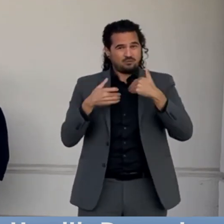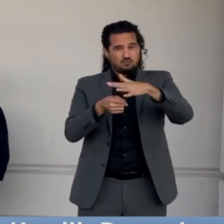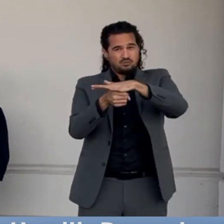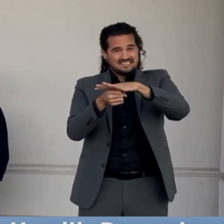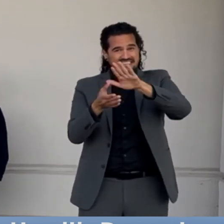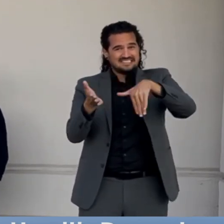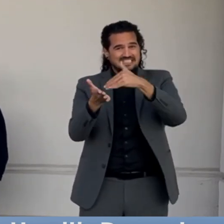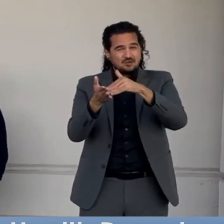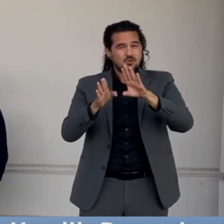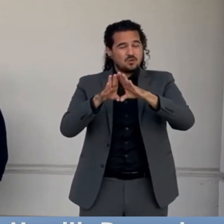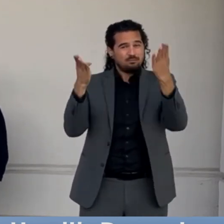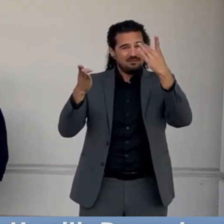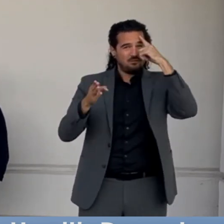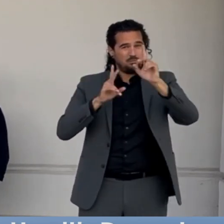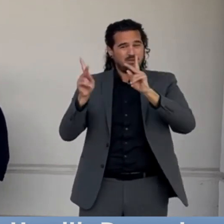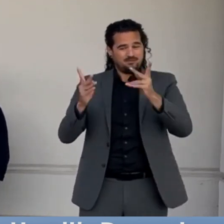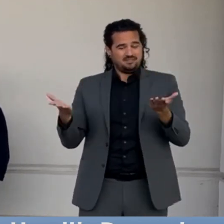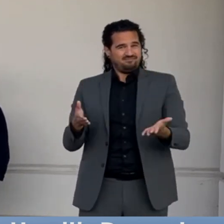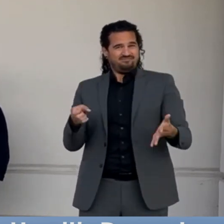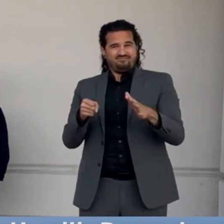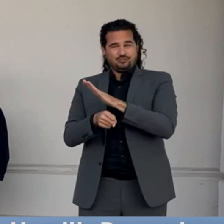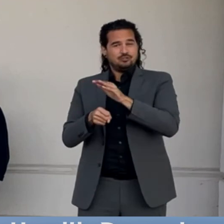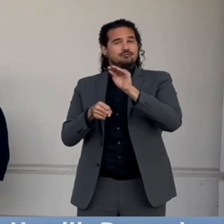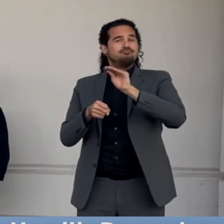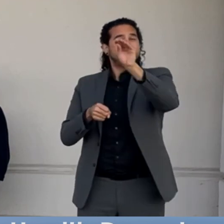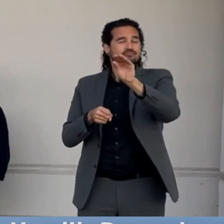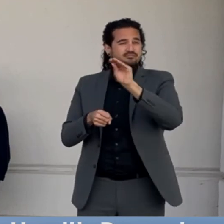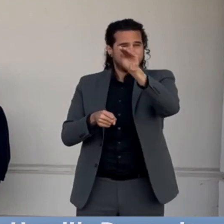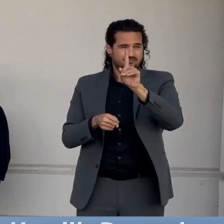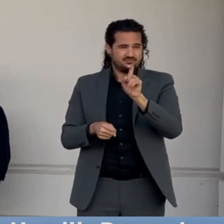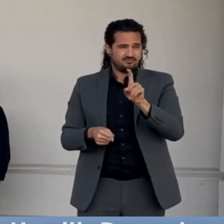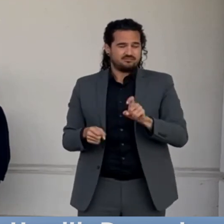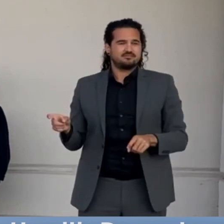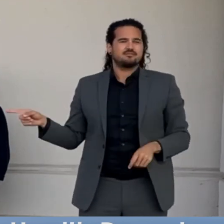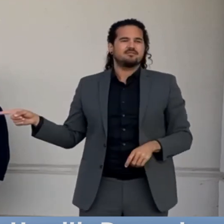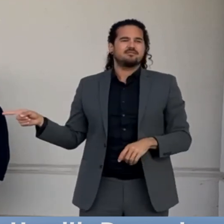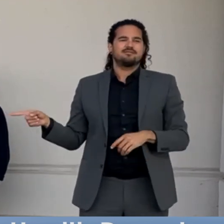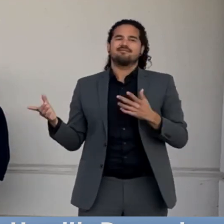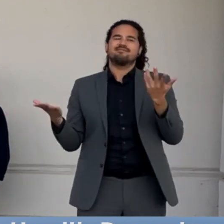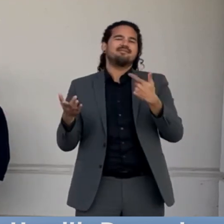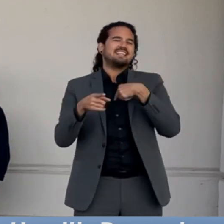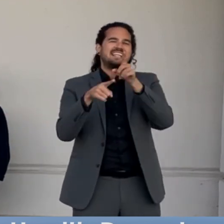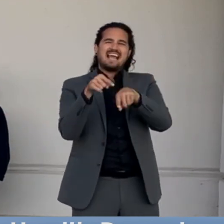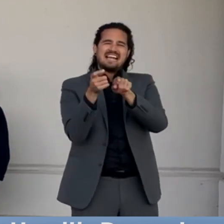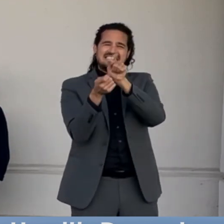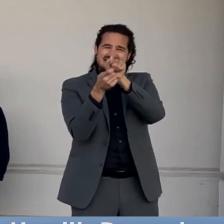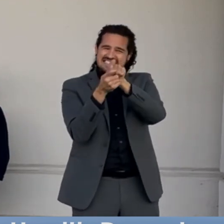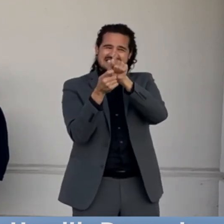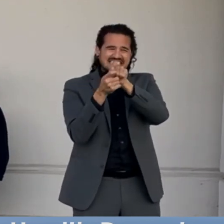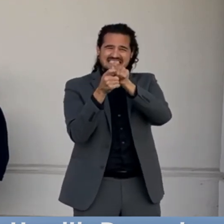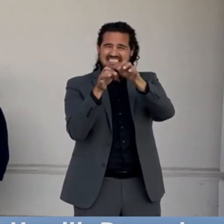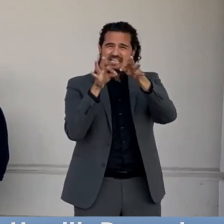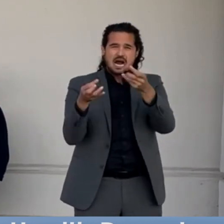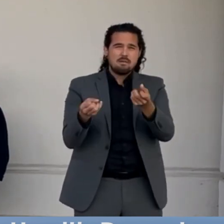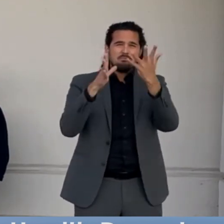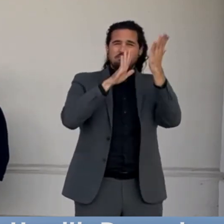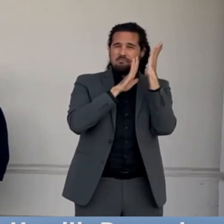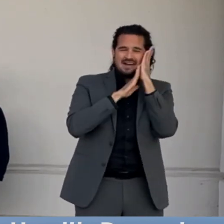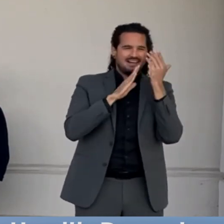you exact up-to-date numbers today on bed availability, as well as explicit contingency plans around